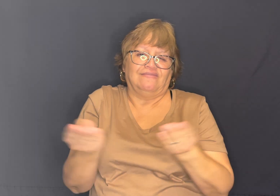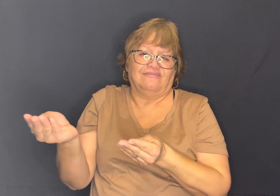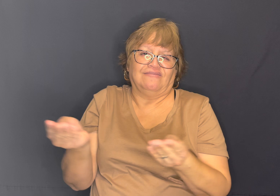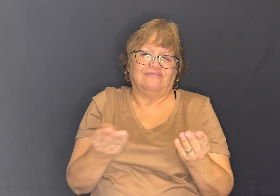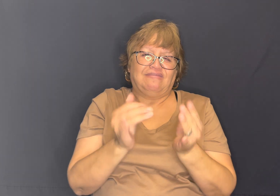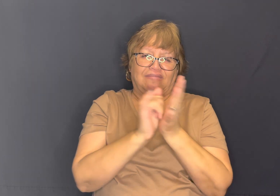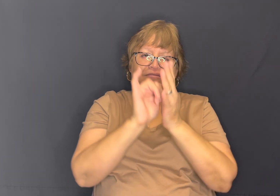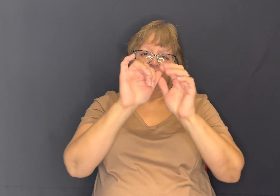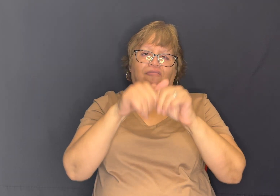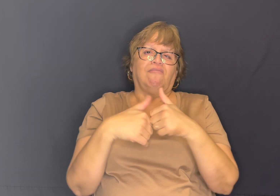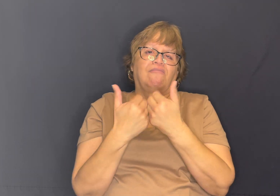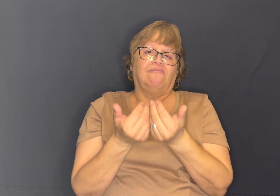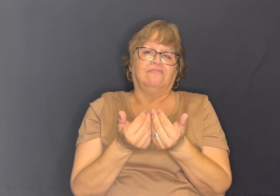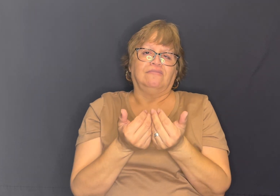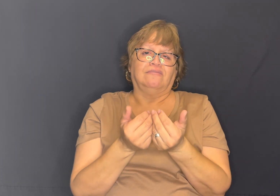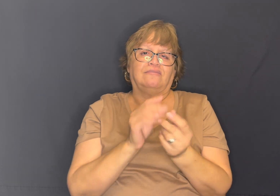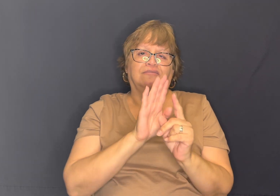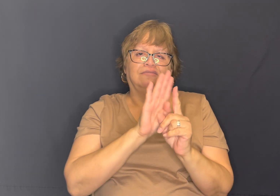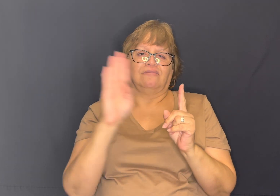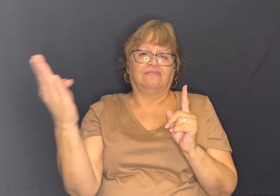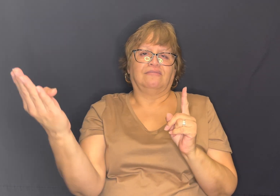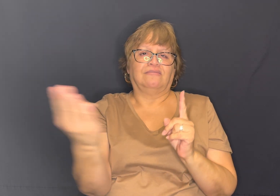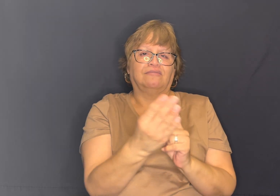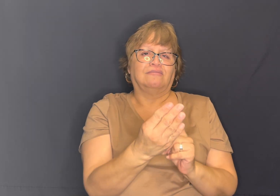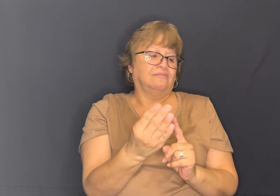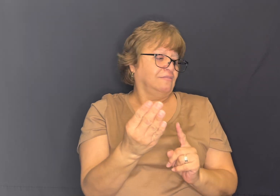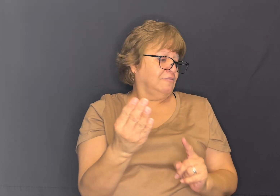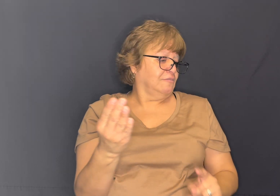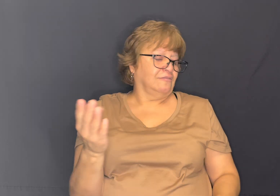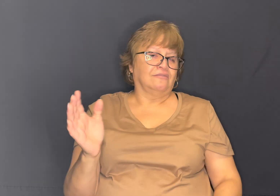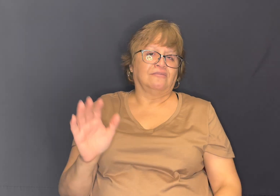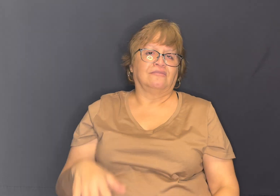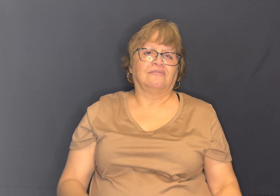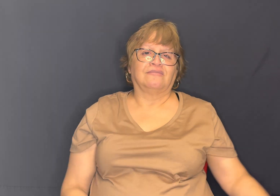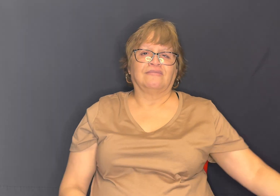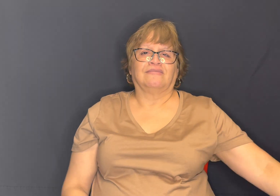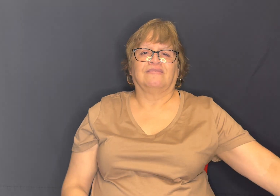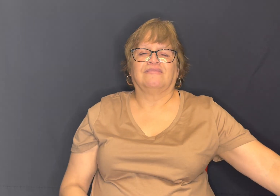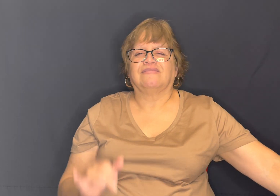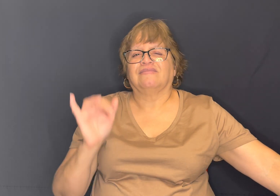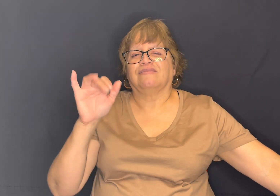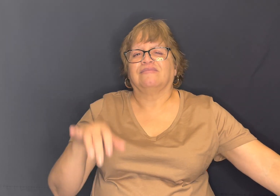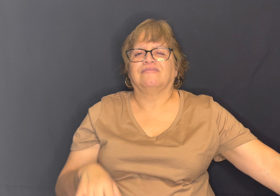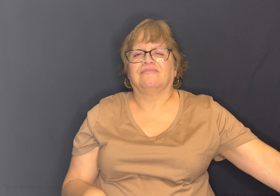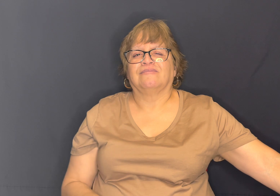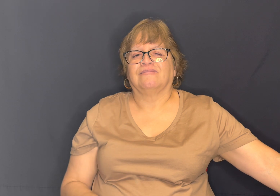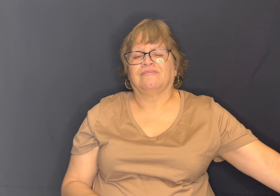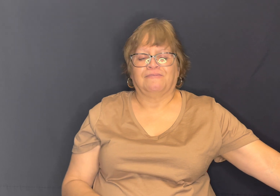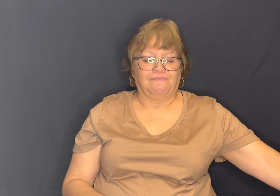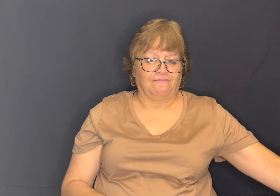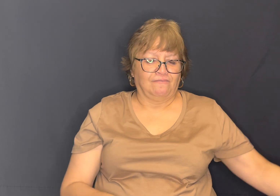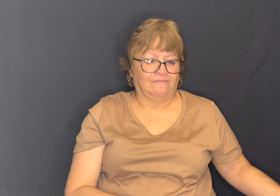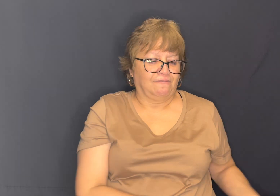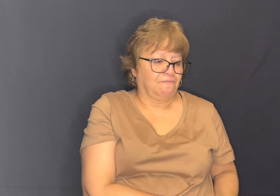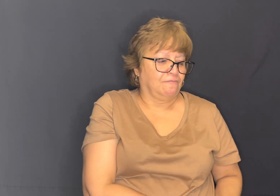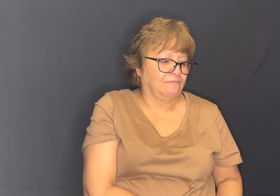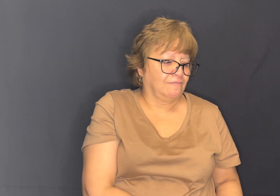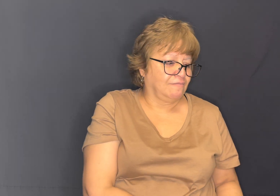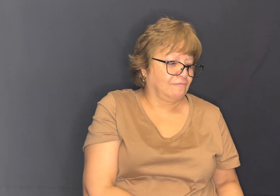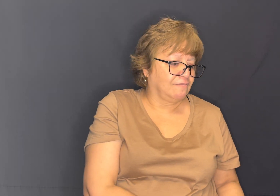you best facilitate communication, making eye contact with the deaf person.